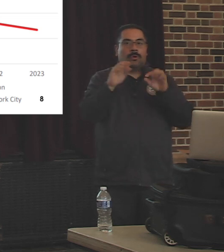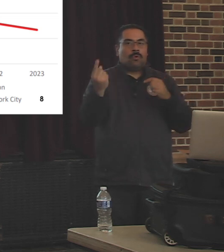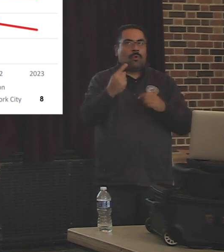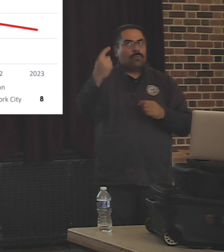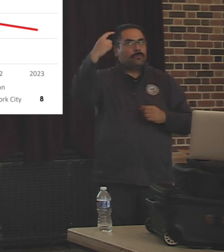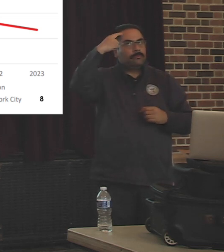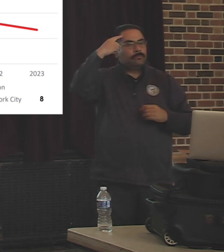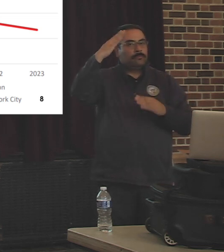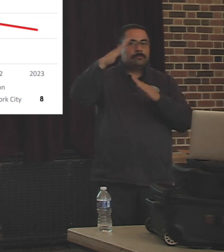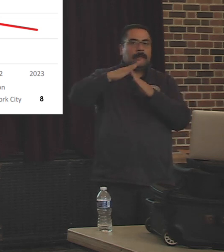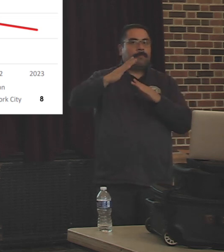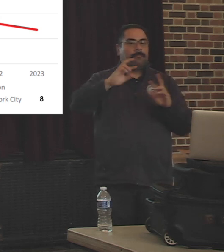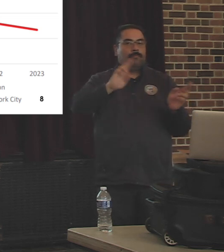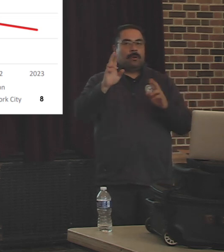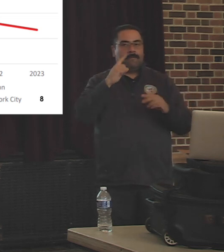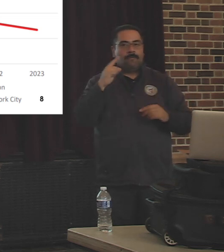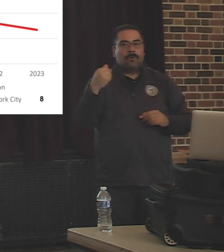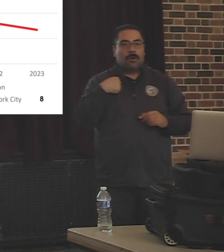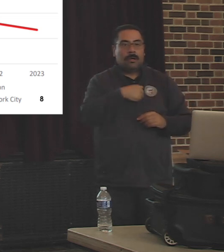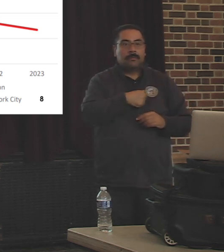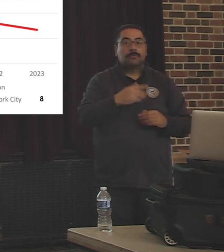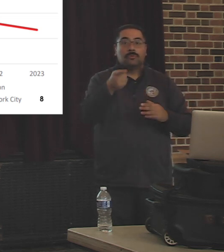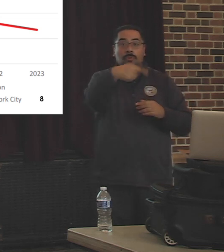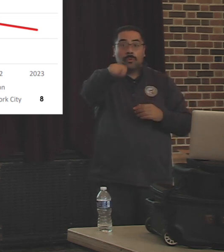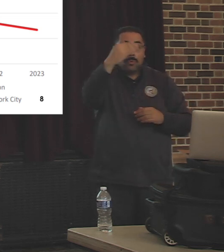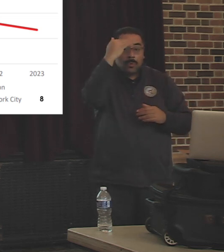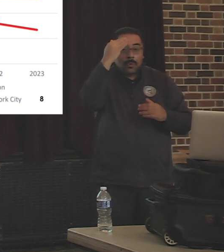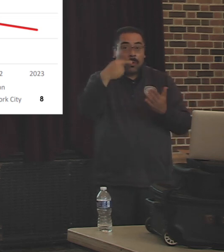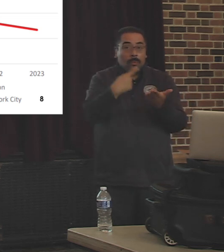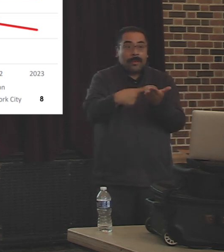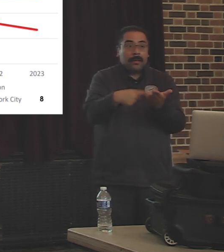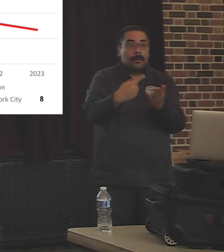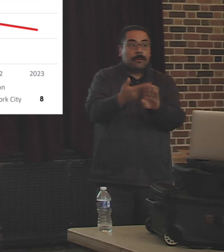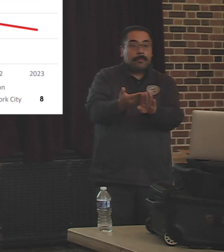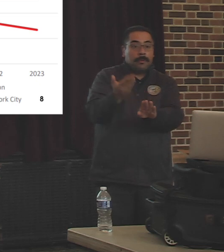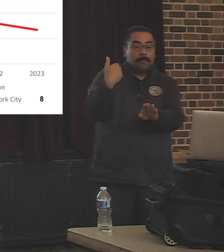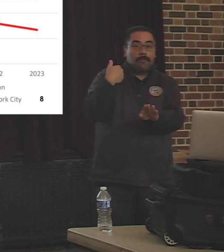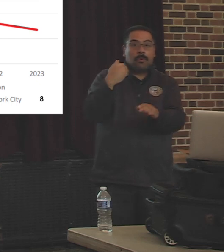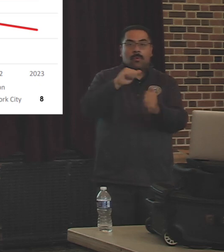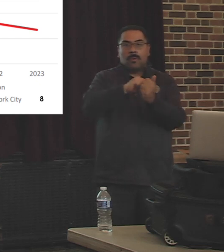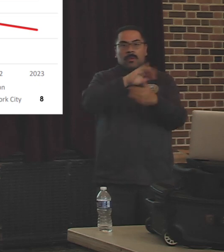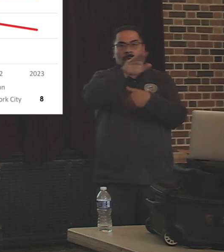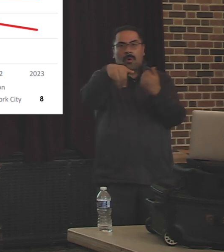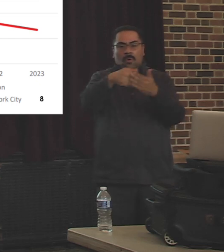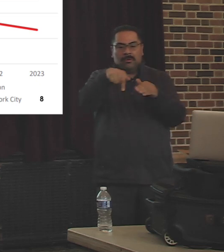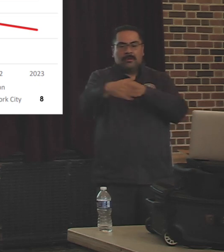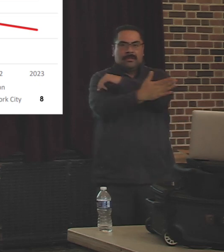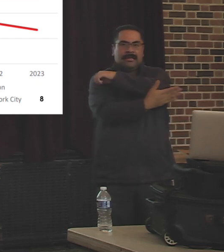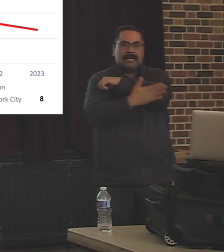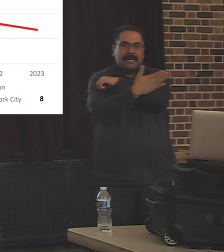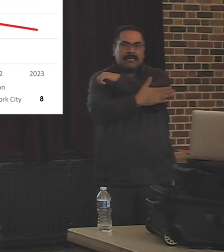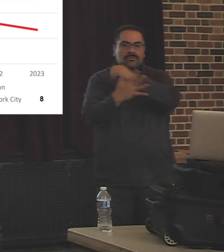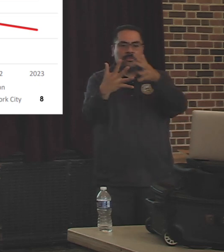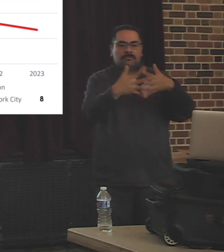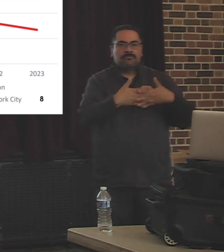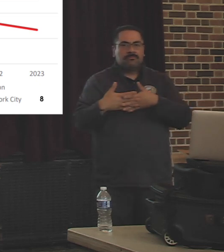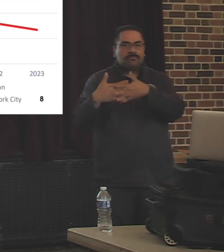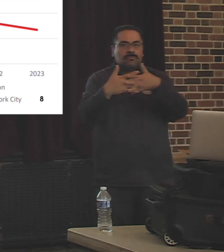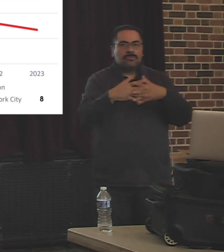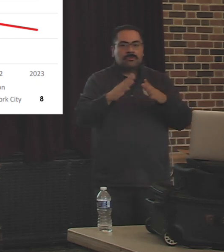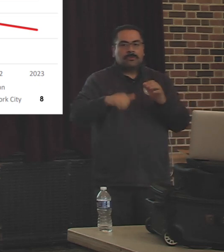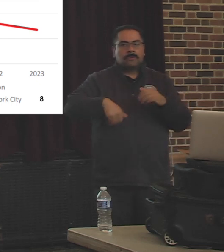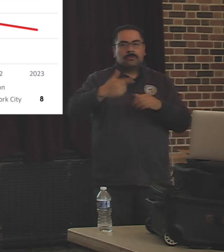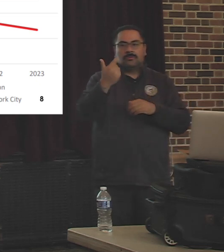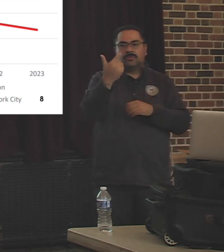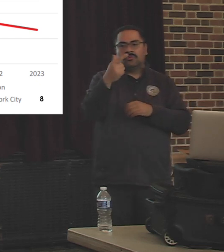mind. And as you guys know, and as we've talked about before, across the entire country during really the height of COVID in